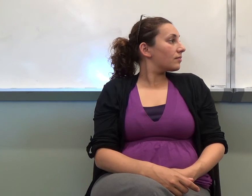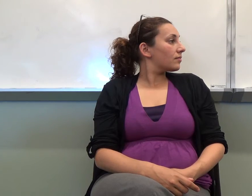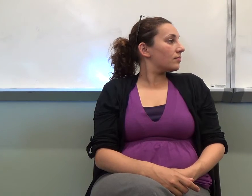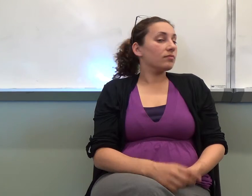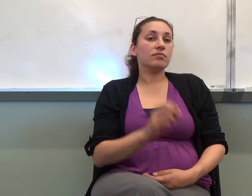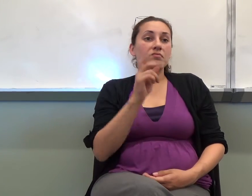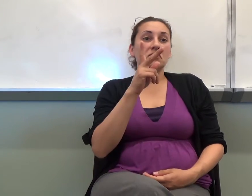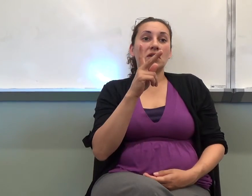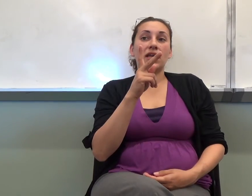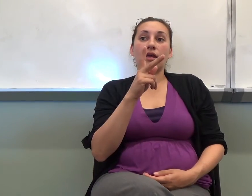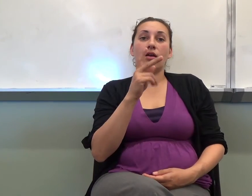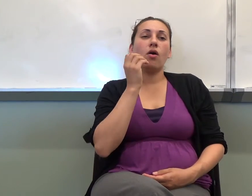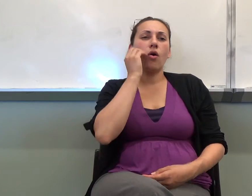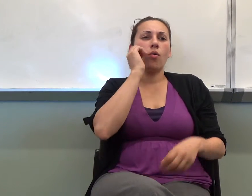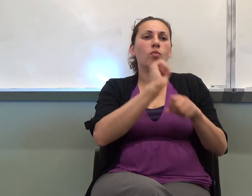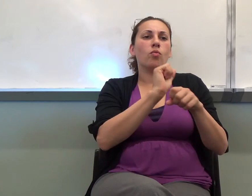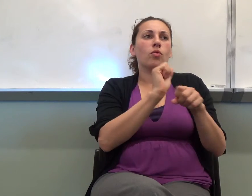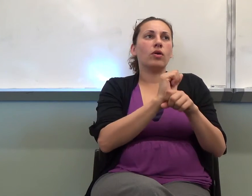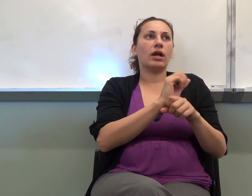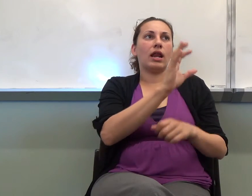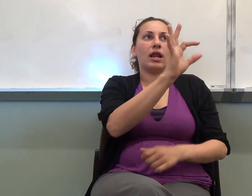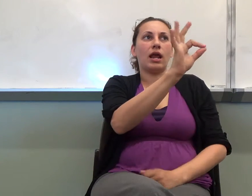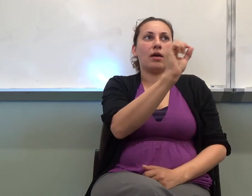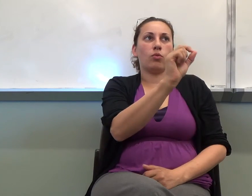Okay, we're 9.2 and 9.3 here.